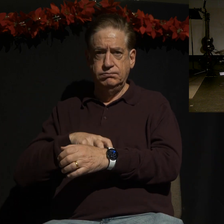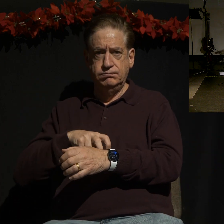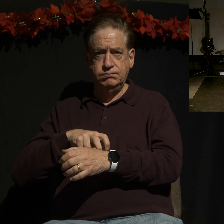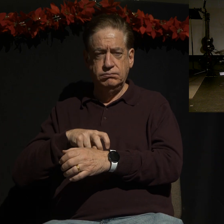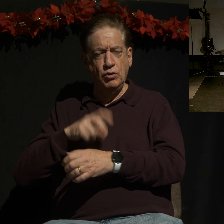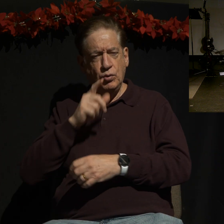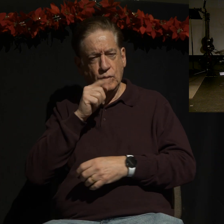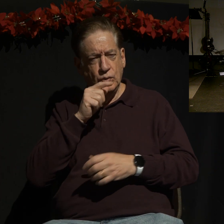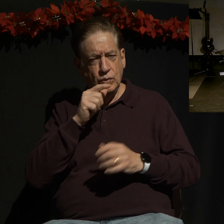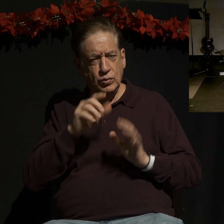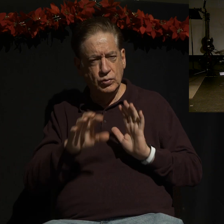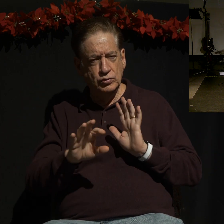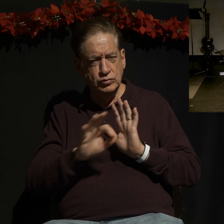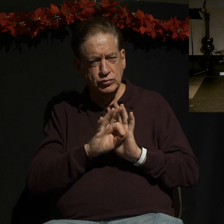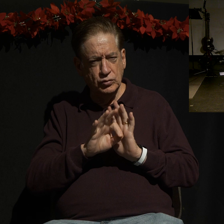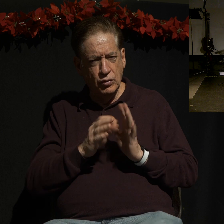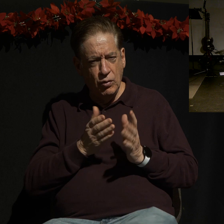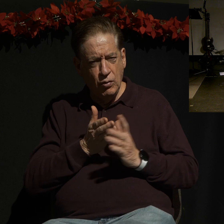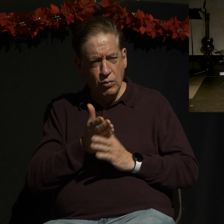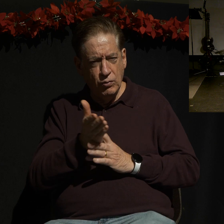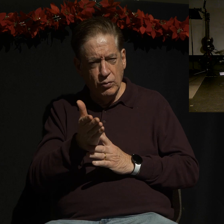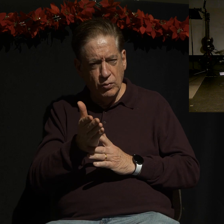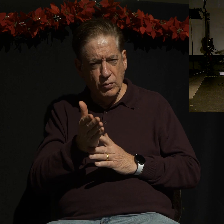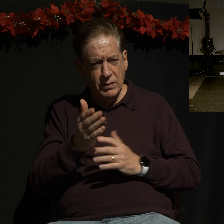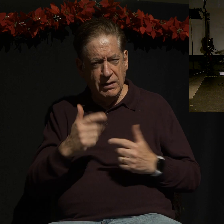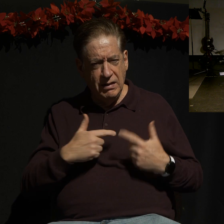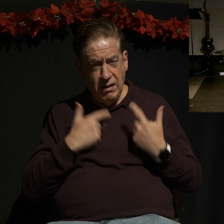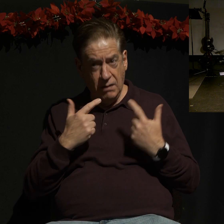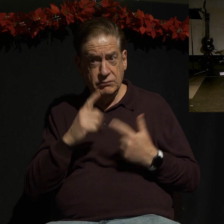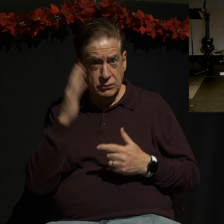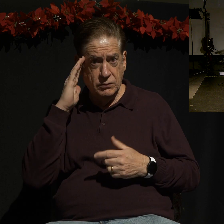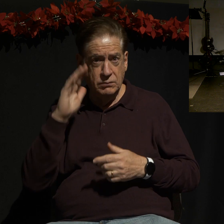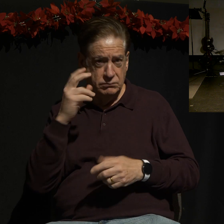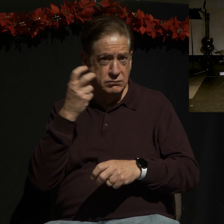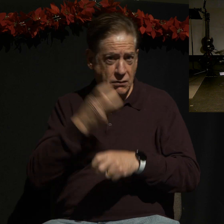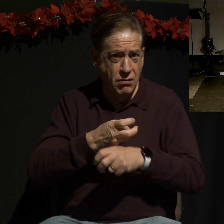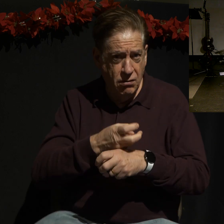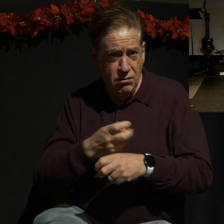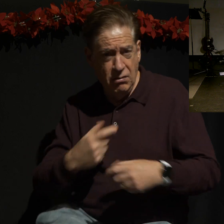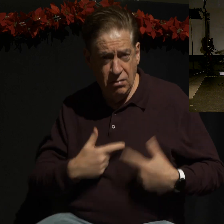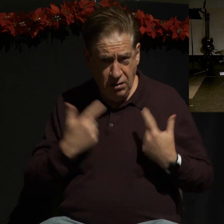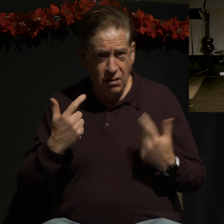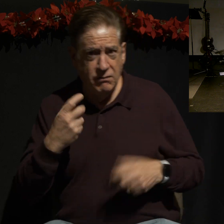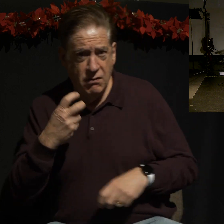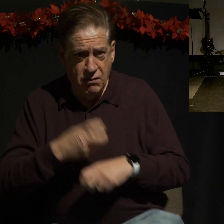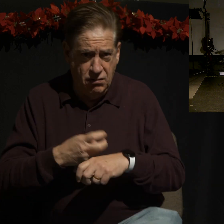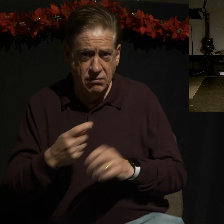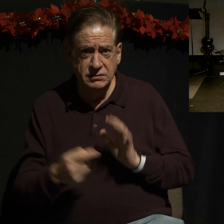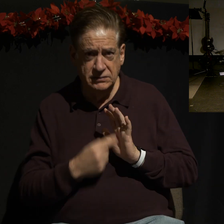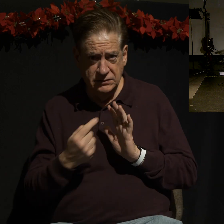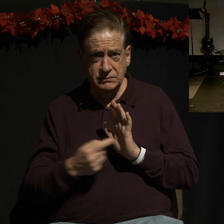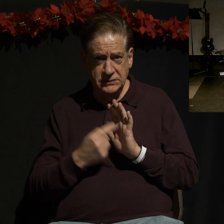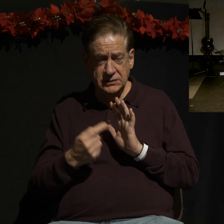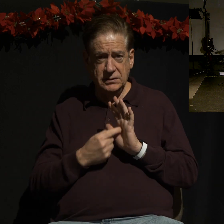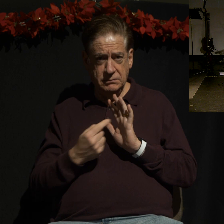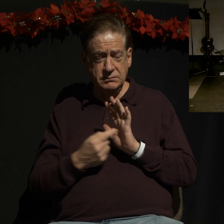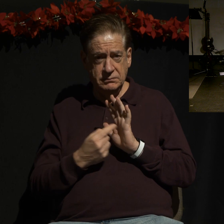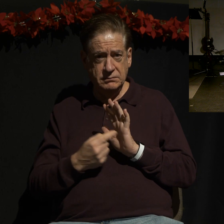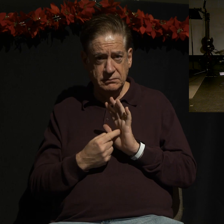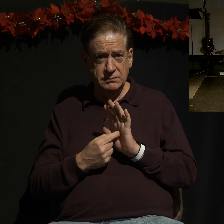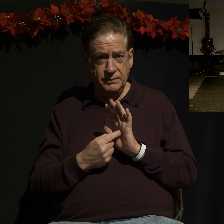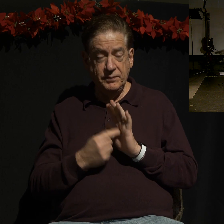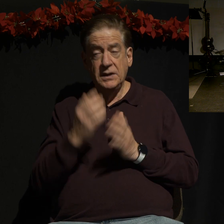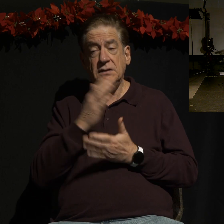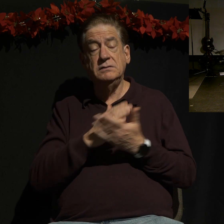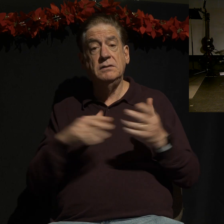choosing to go through life, right? It's hard. Life is hard sometimes. For